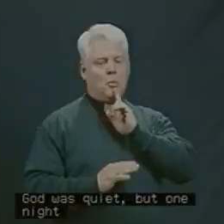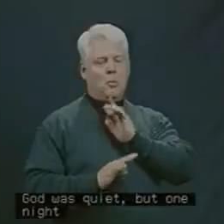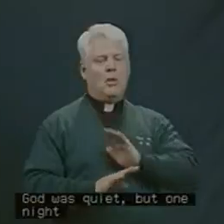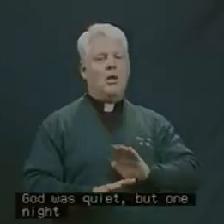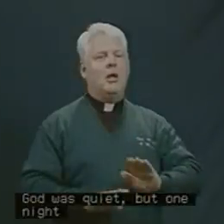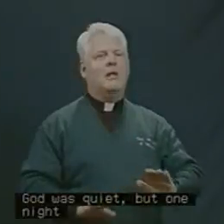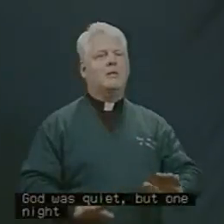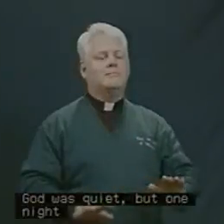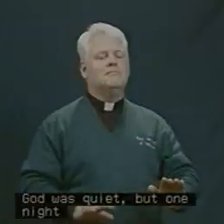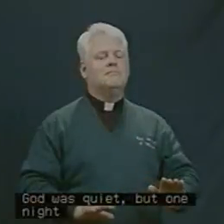God was quiet.